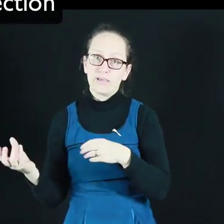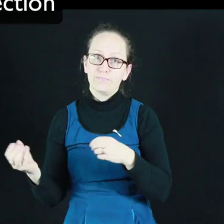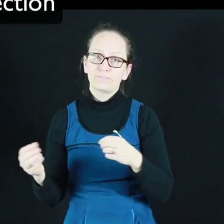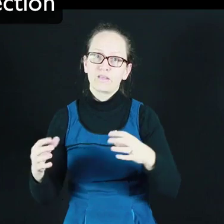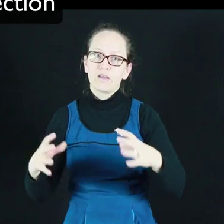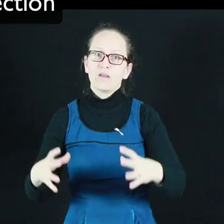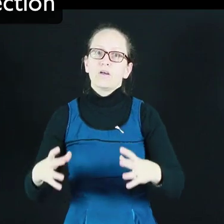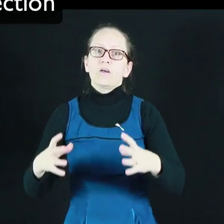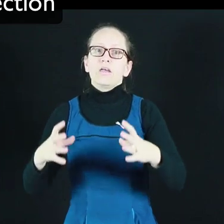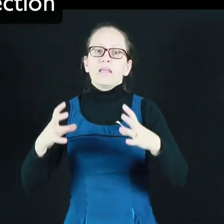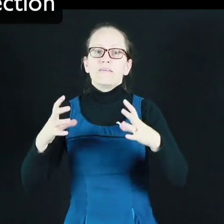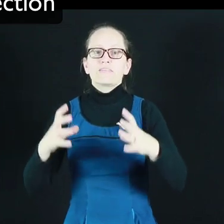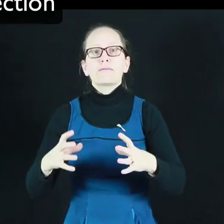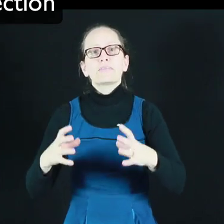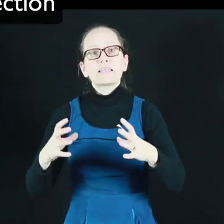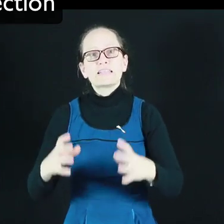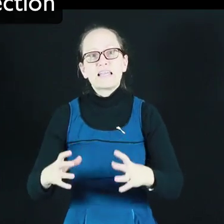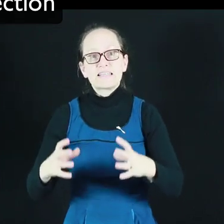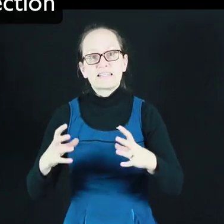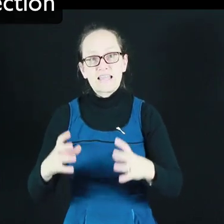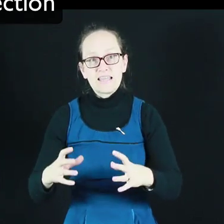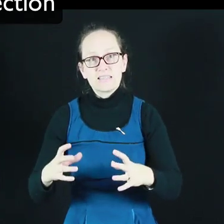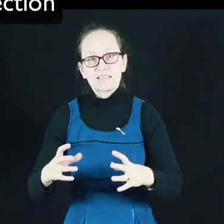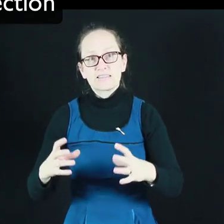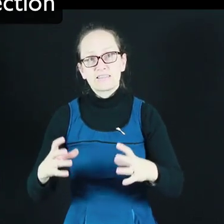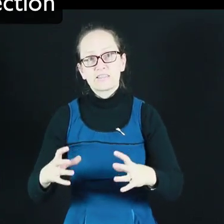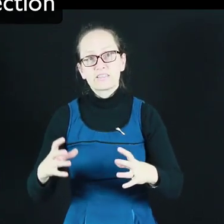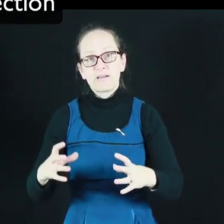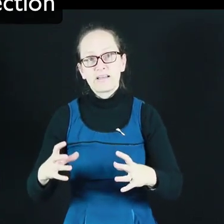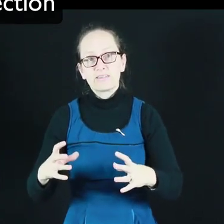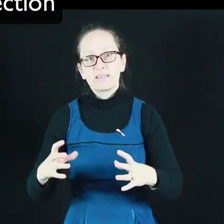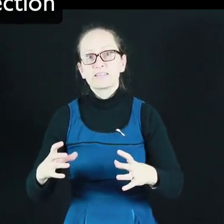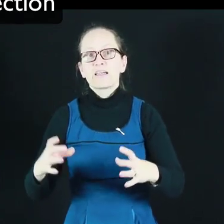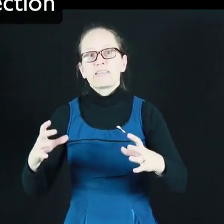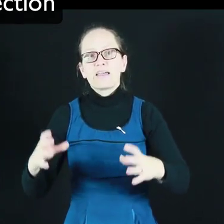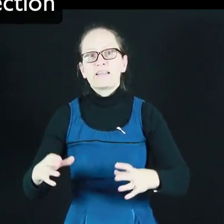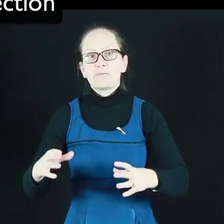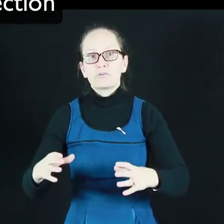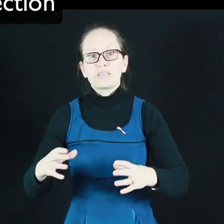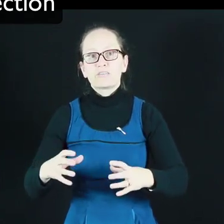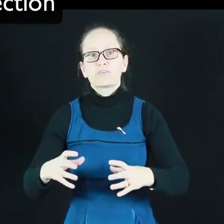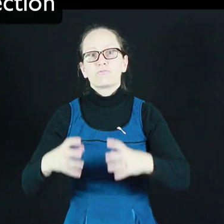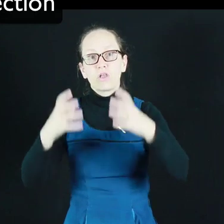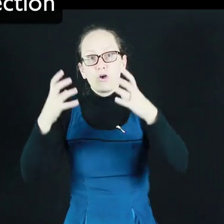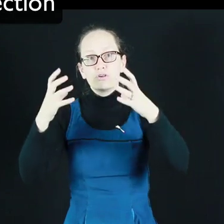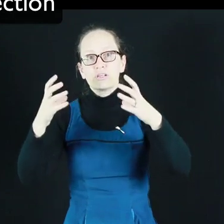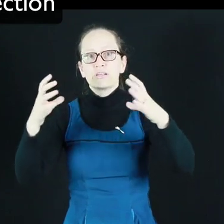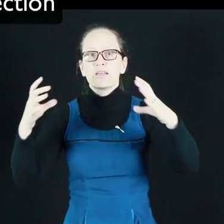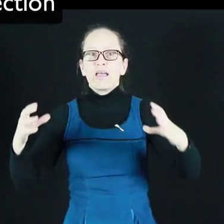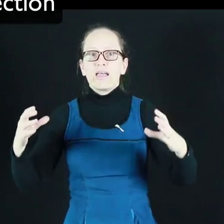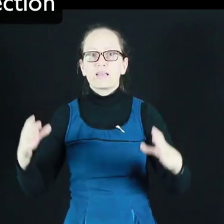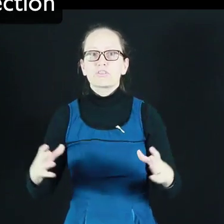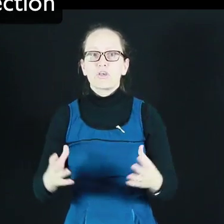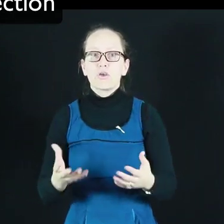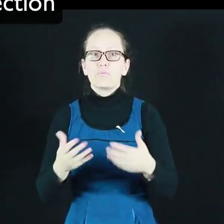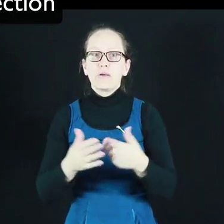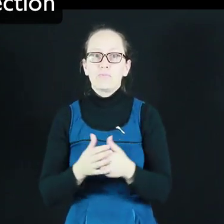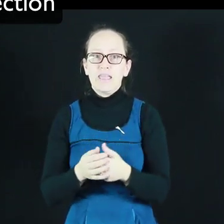volume. If something's less dense than the surroundings, then it will tend to float. And so when we